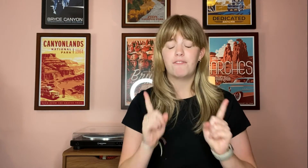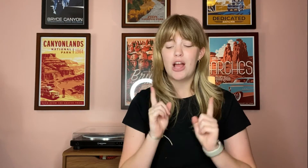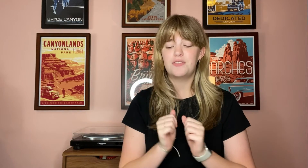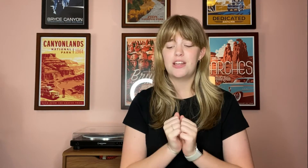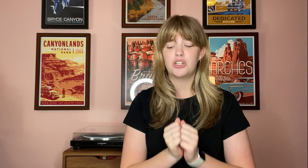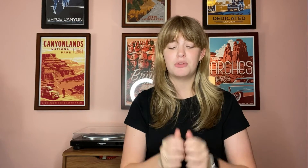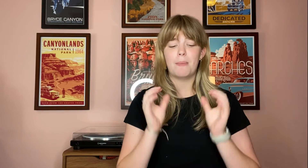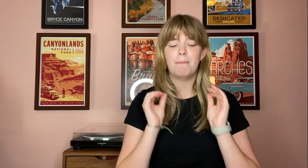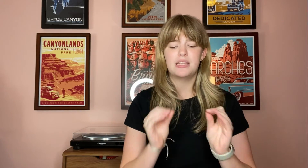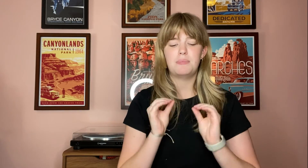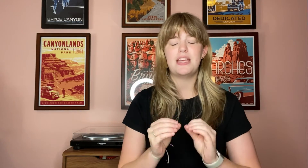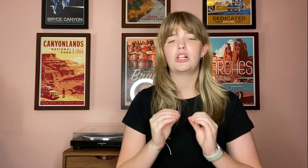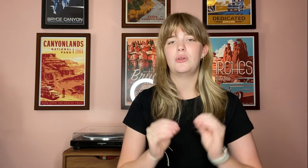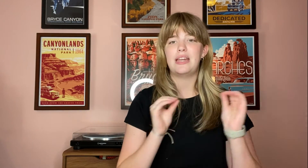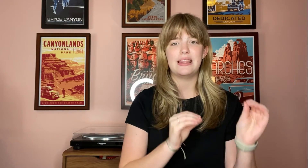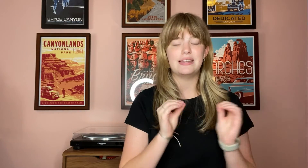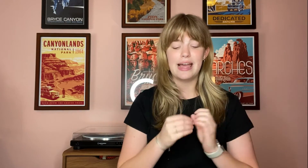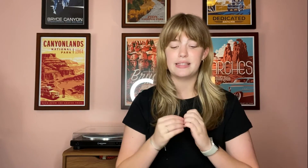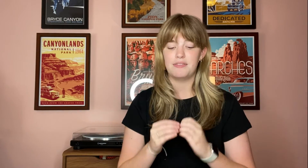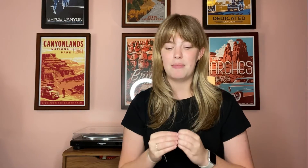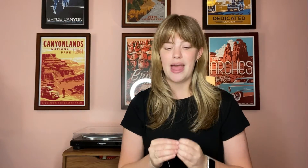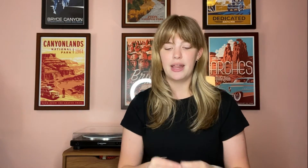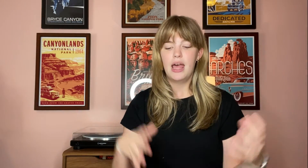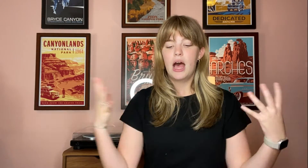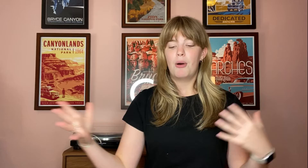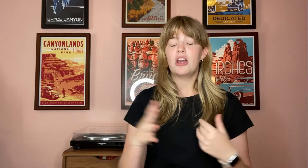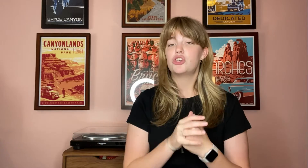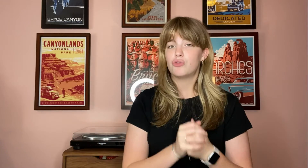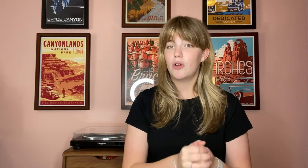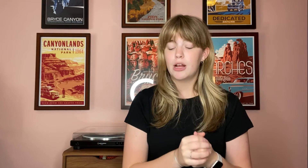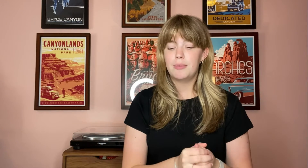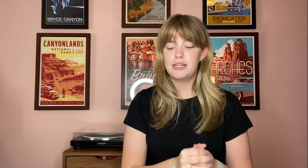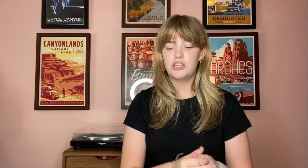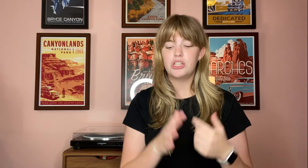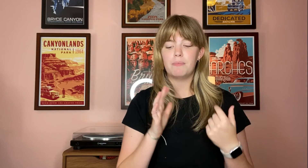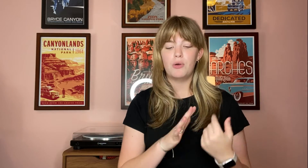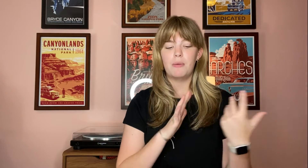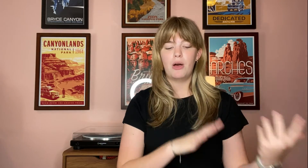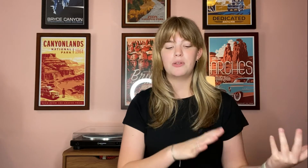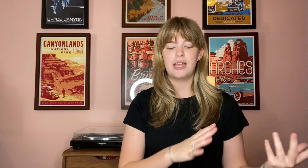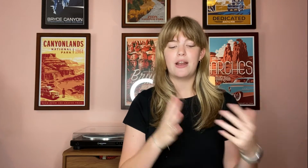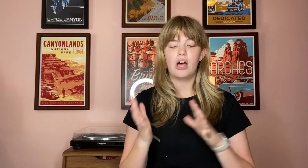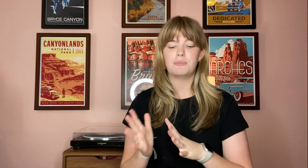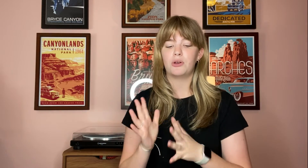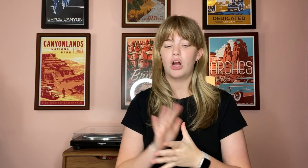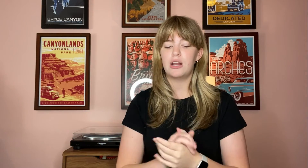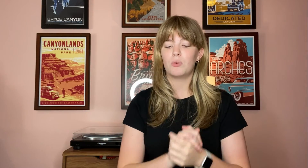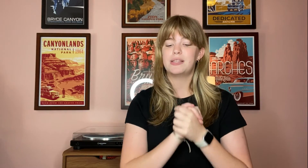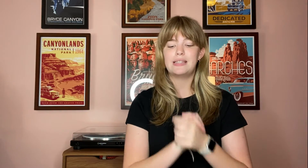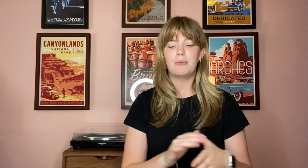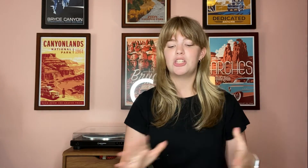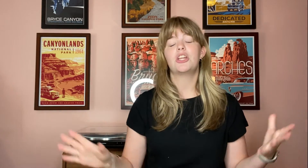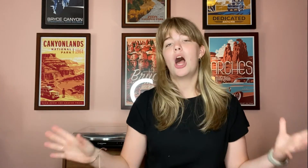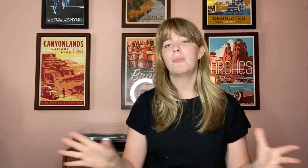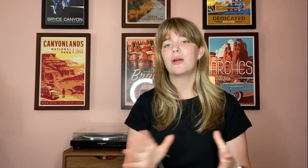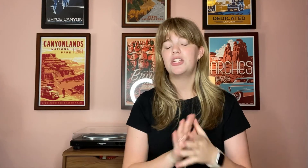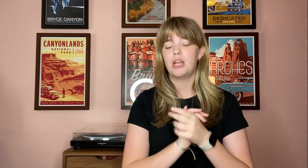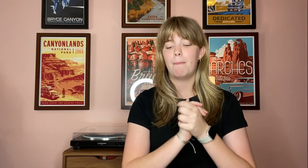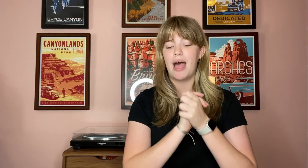fresh vegetables must be included in the diets of the men. Upon his strong recommendations, both a post and hospital garden were established in operation by